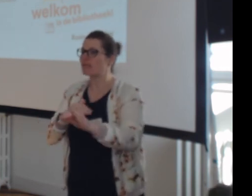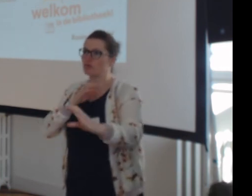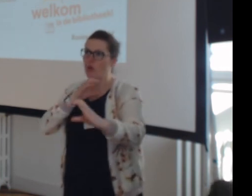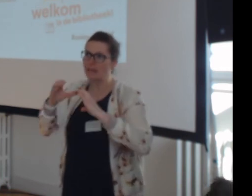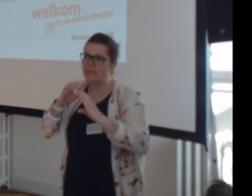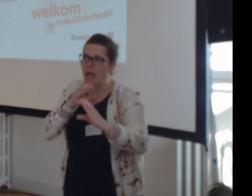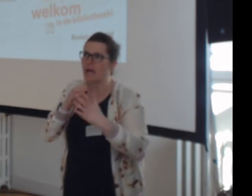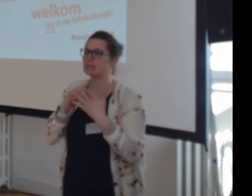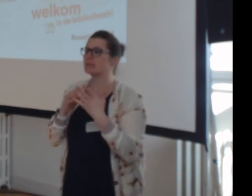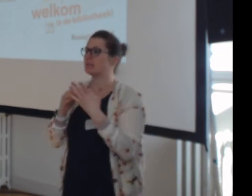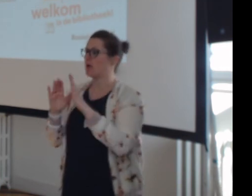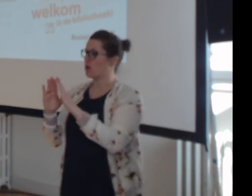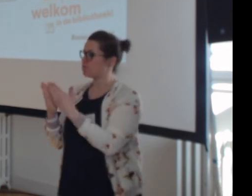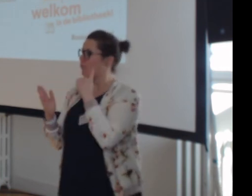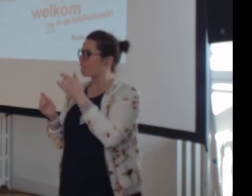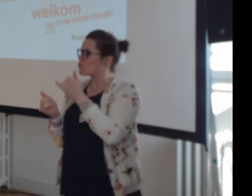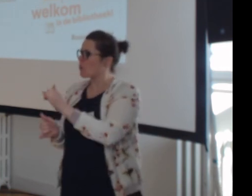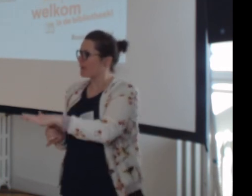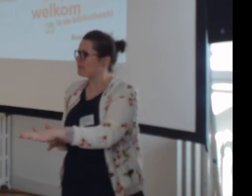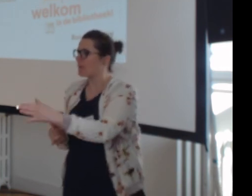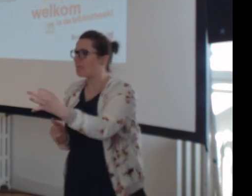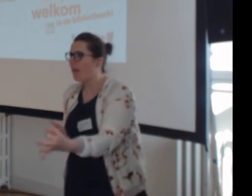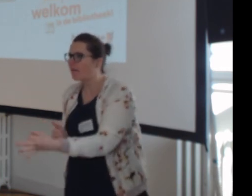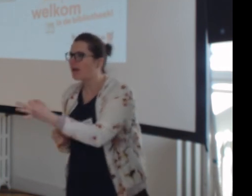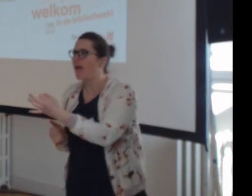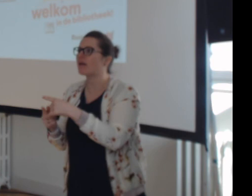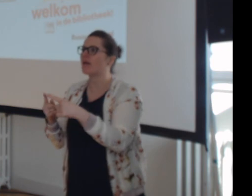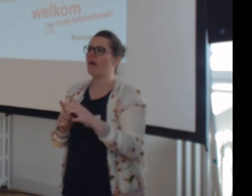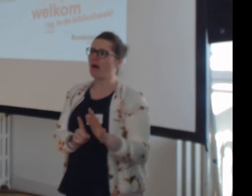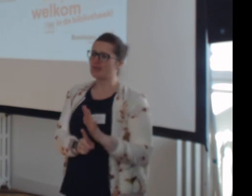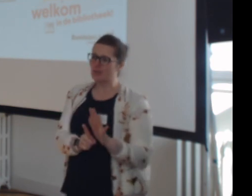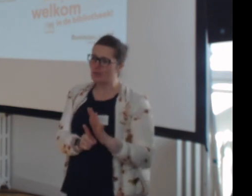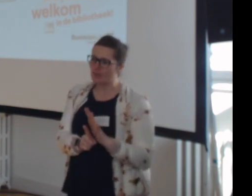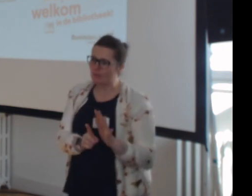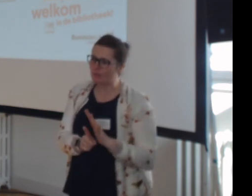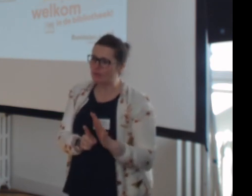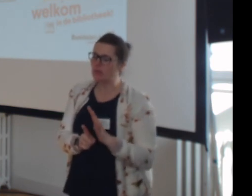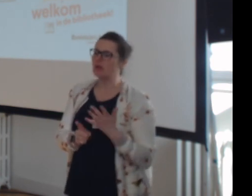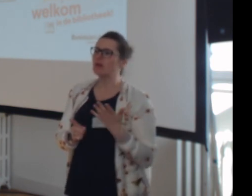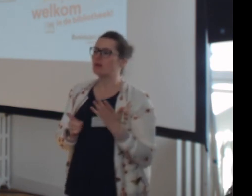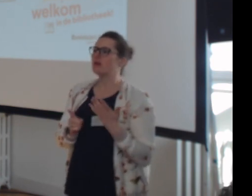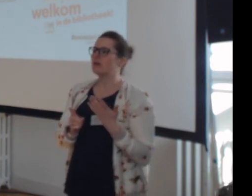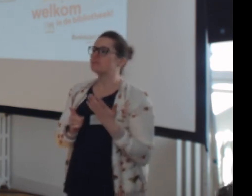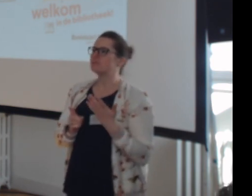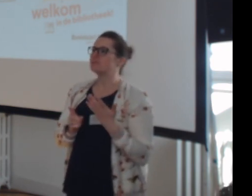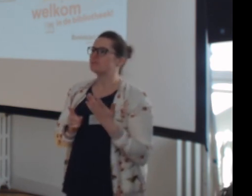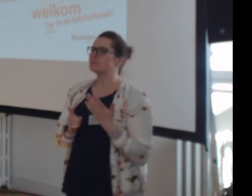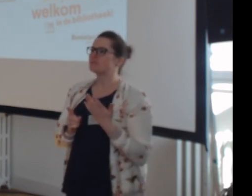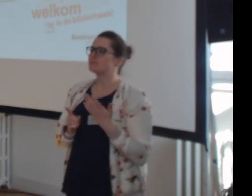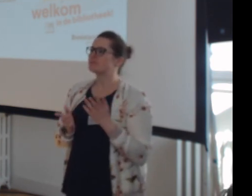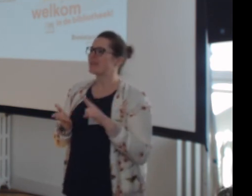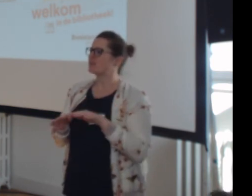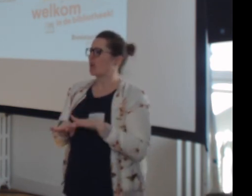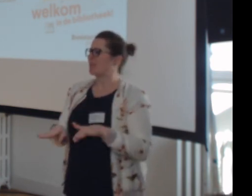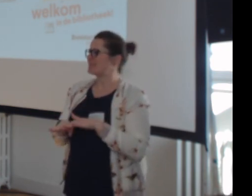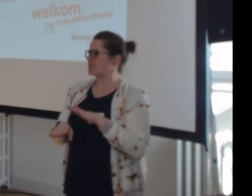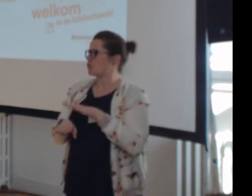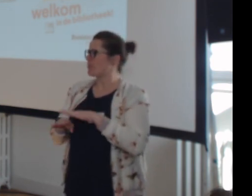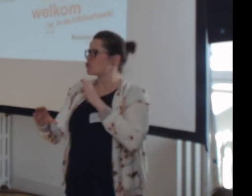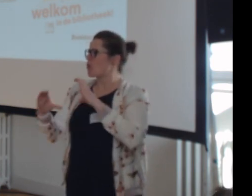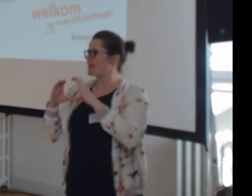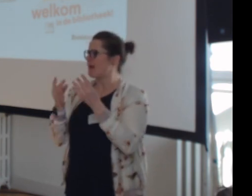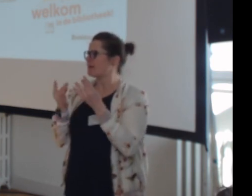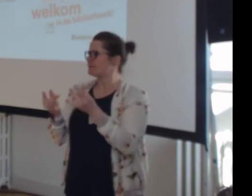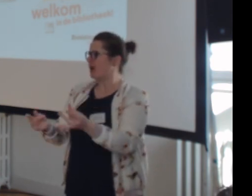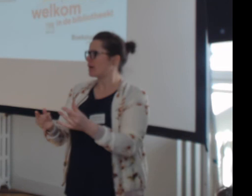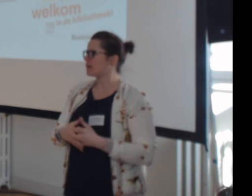the importance of books for young children. It's a bit the background, and it's very much based on communication